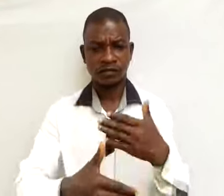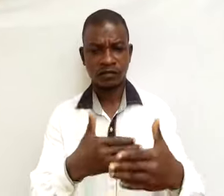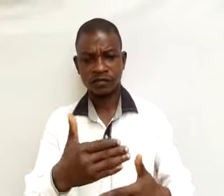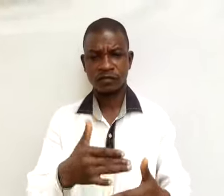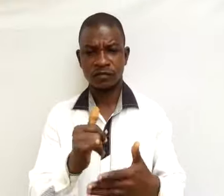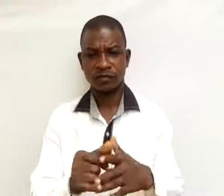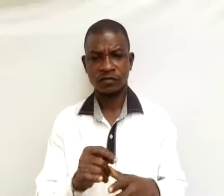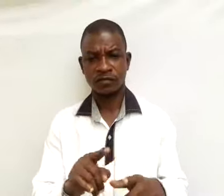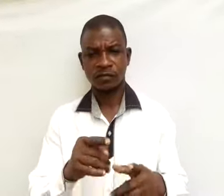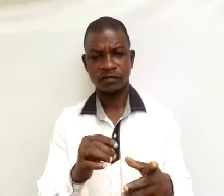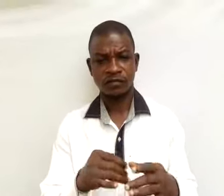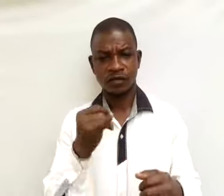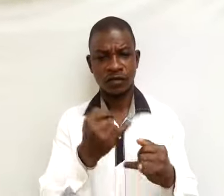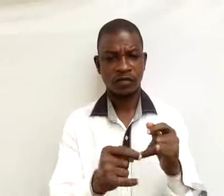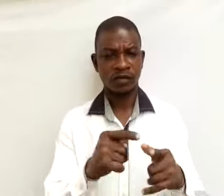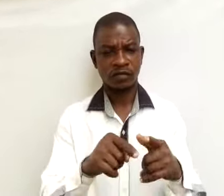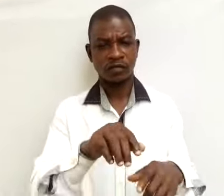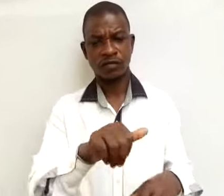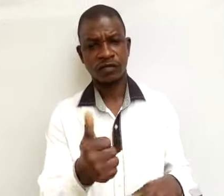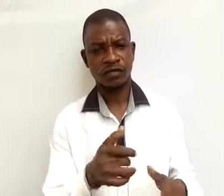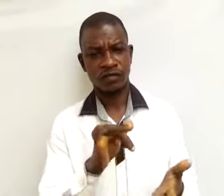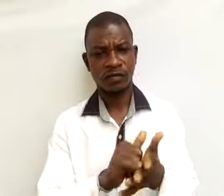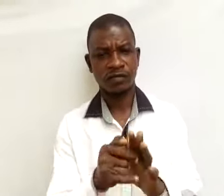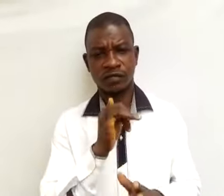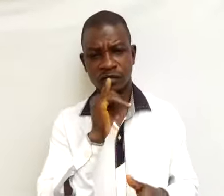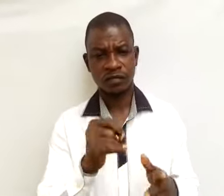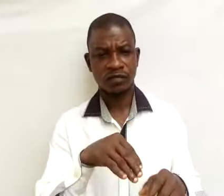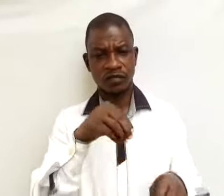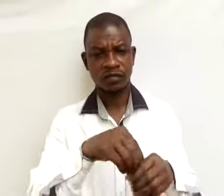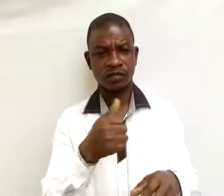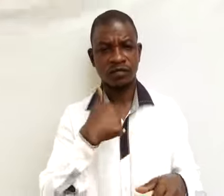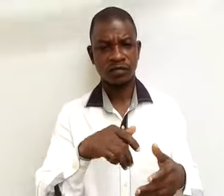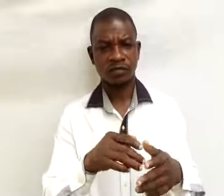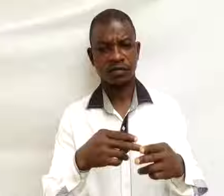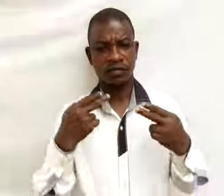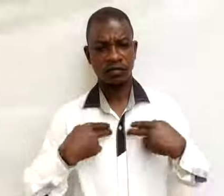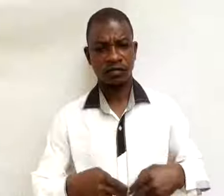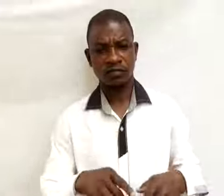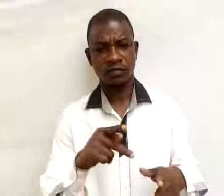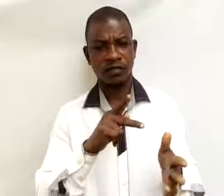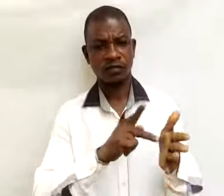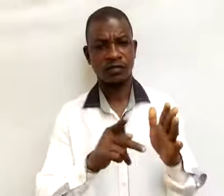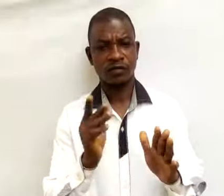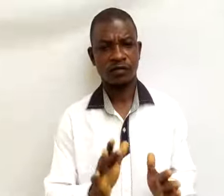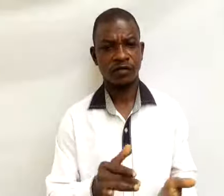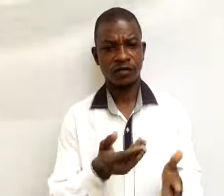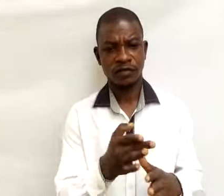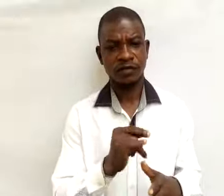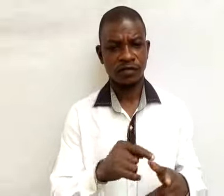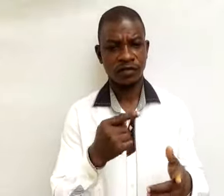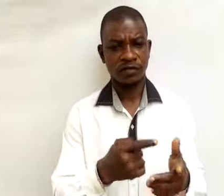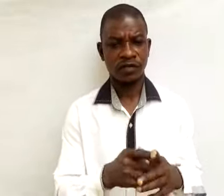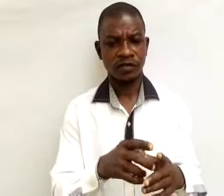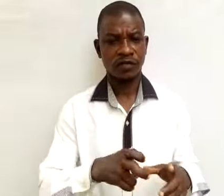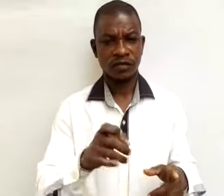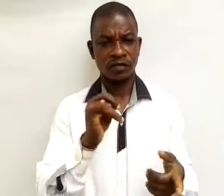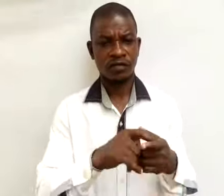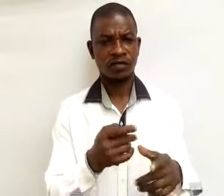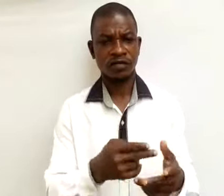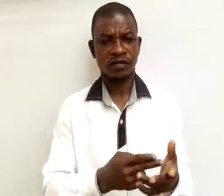extreme to another. That is, in any human population, there is gradual change in height from